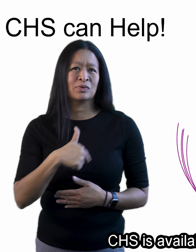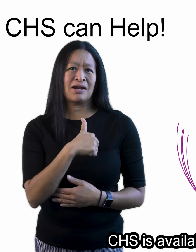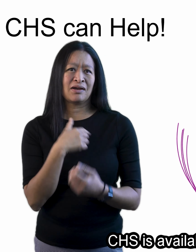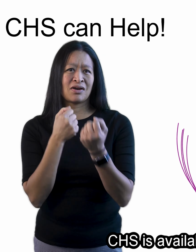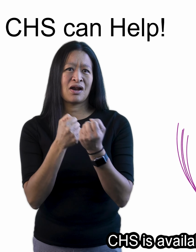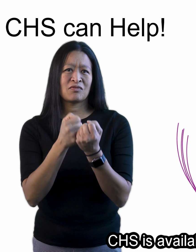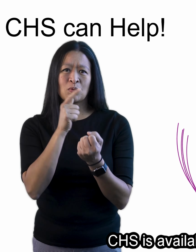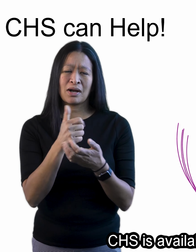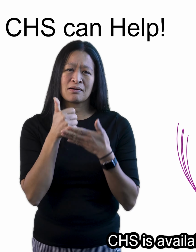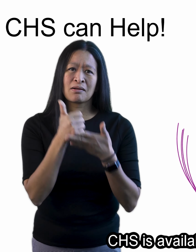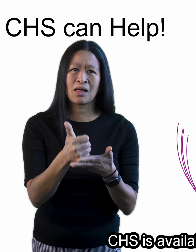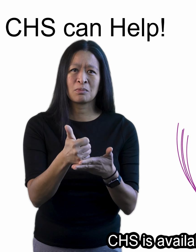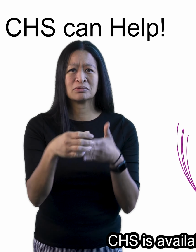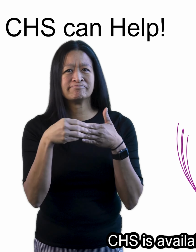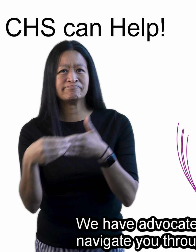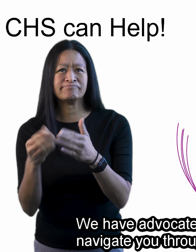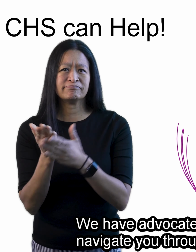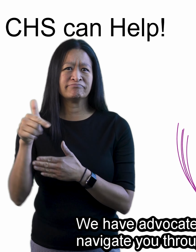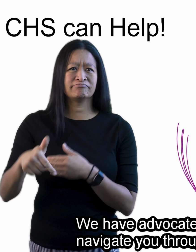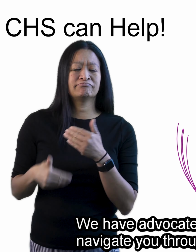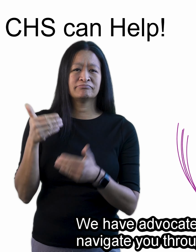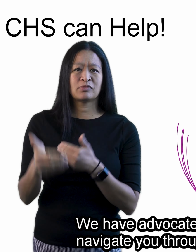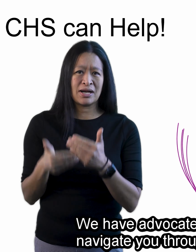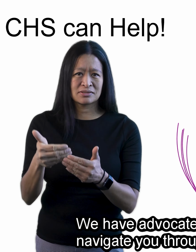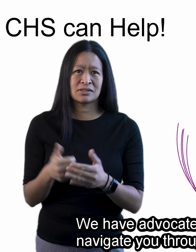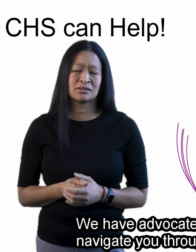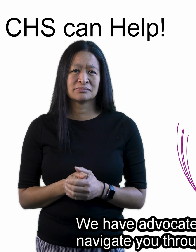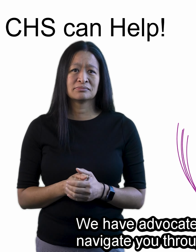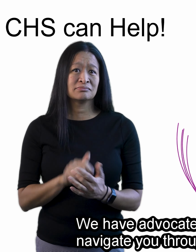CHS is available to help. We have advocates who can navigate you through this